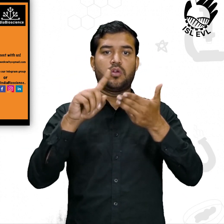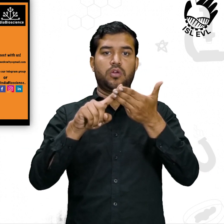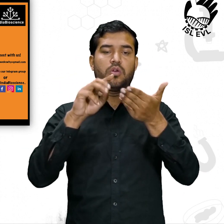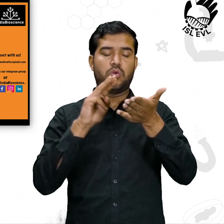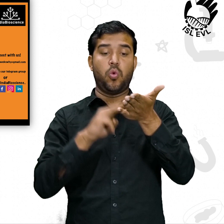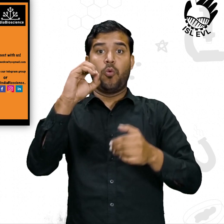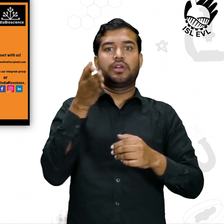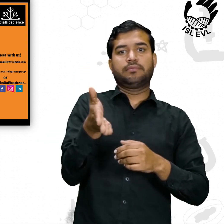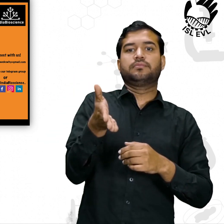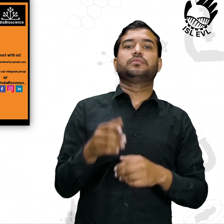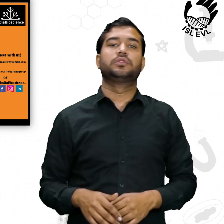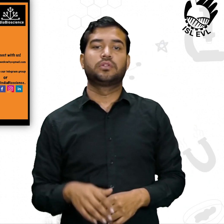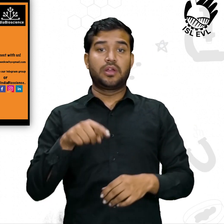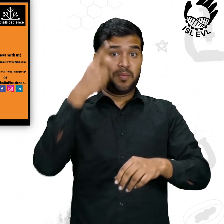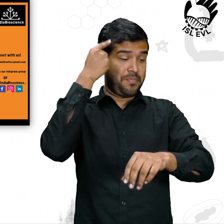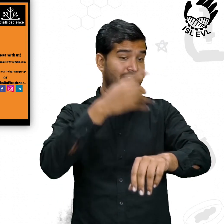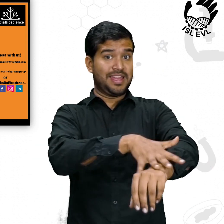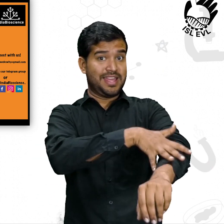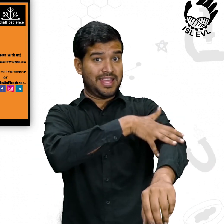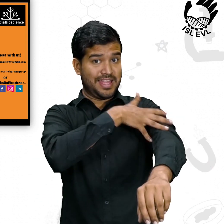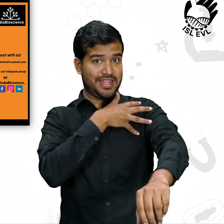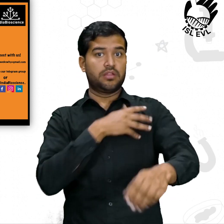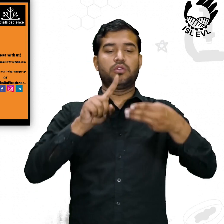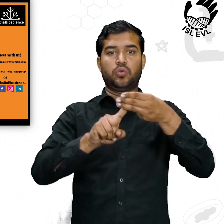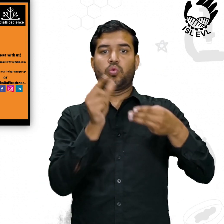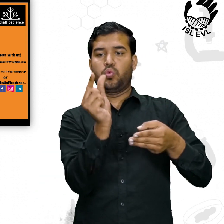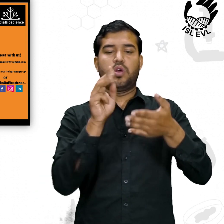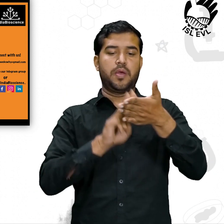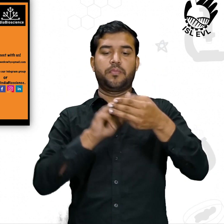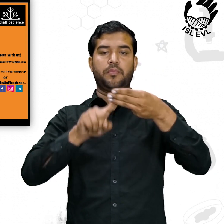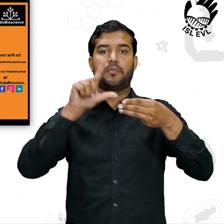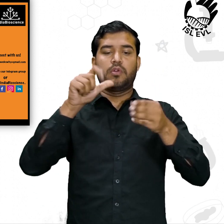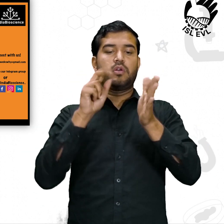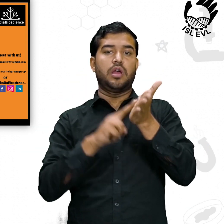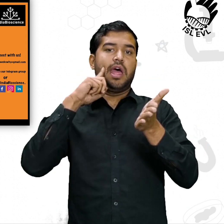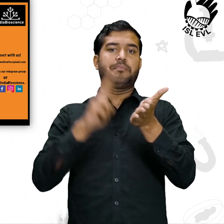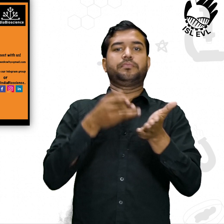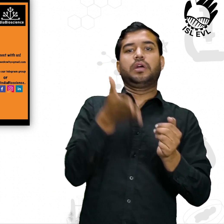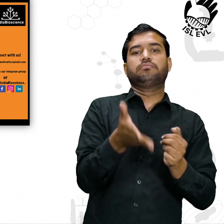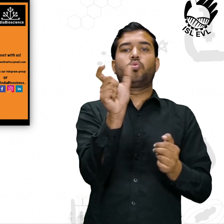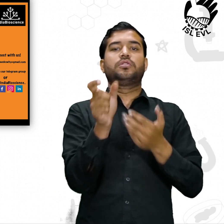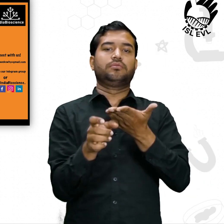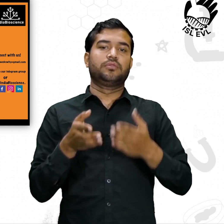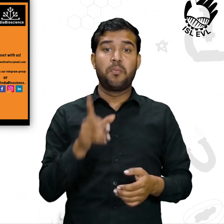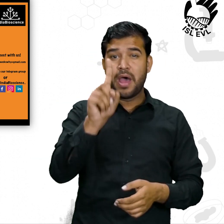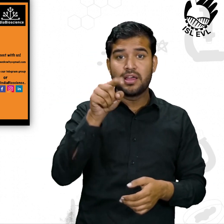right? Yes, you are right, Utsuka. Exactly. But Jigyasa, I wonder how do